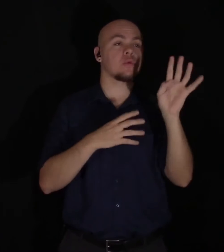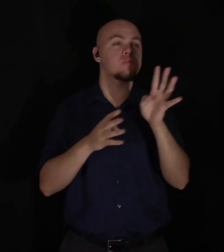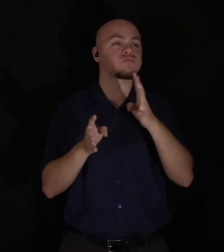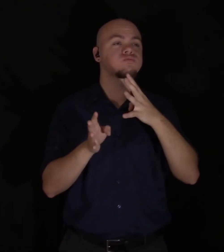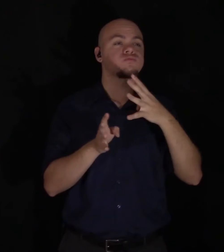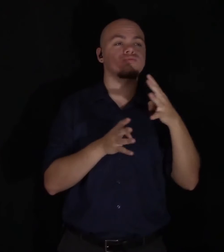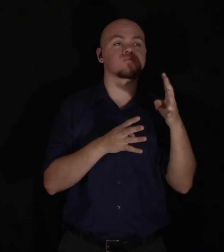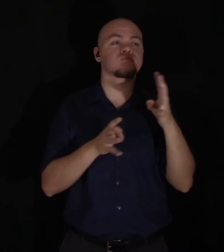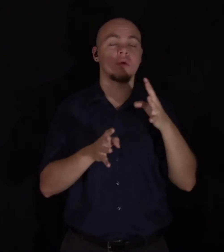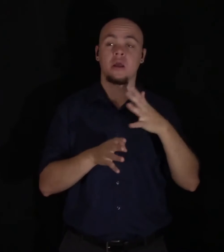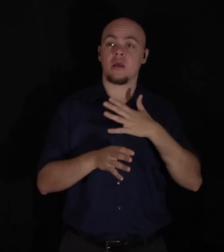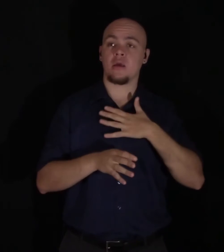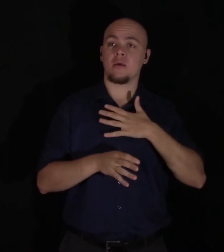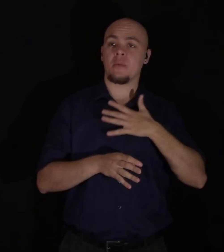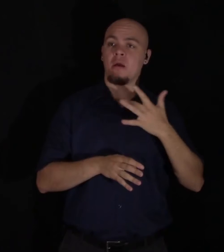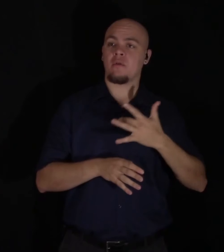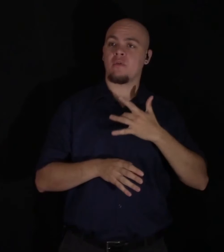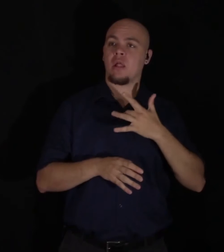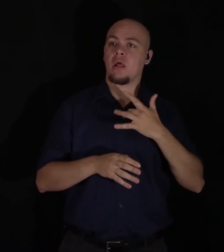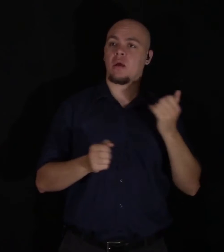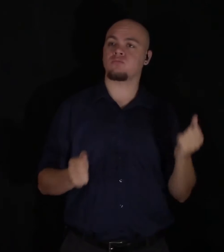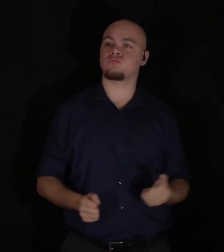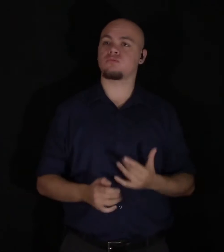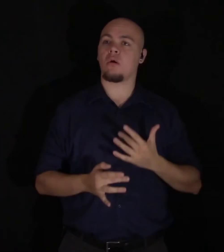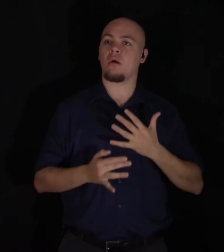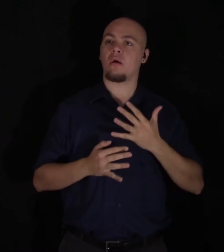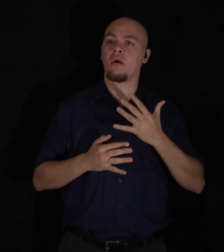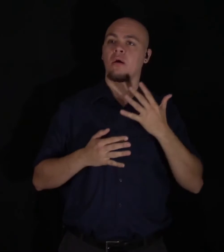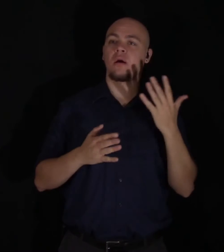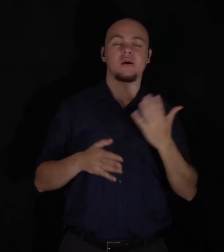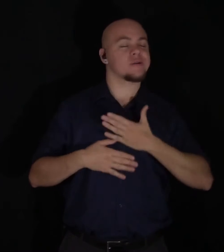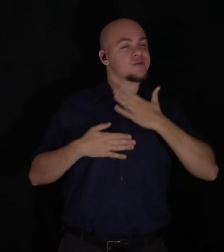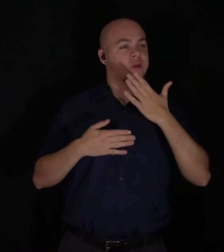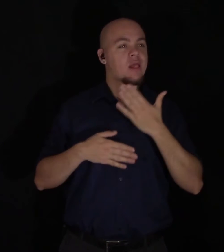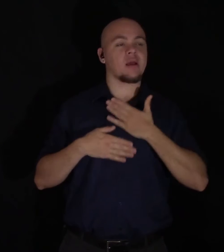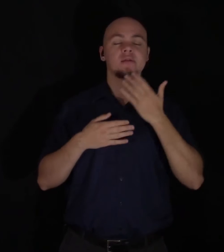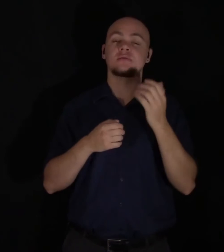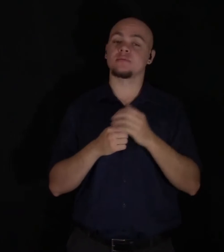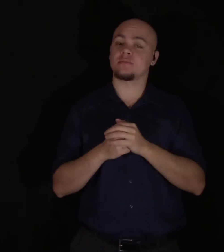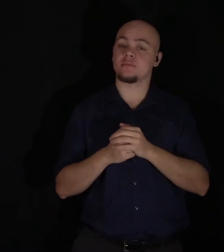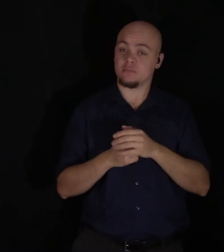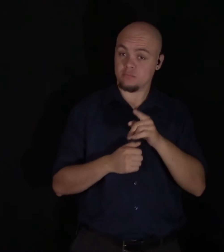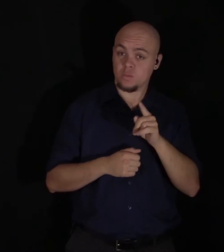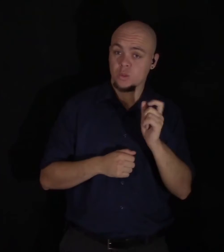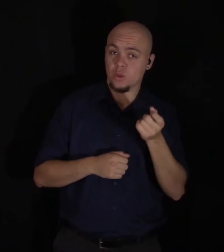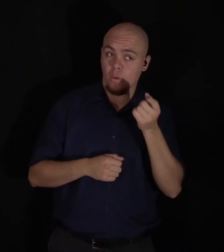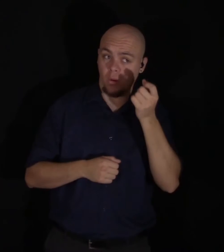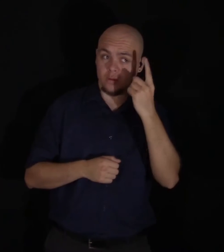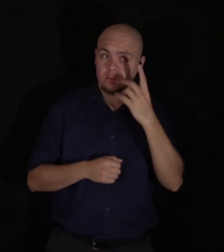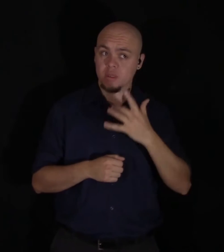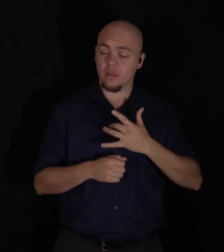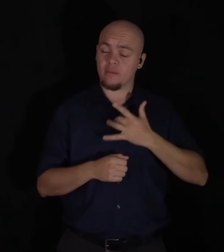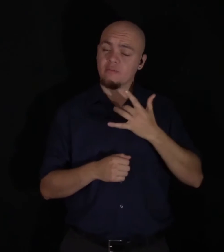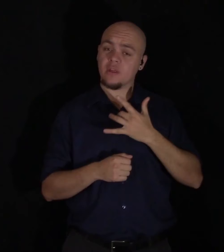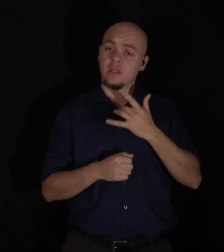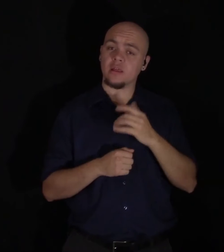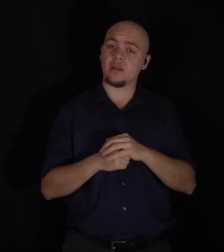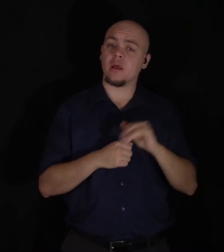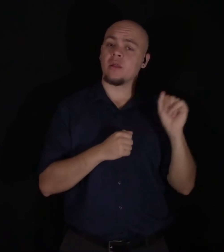my nerves and fills me with delight. Do you understand this feeling? This breeze, which